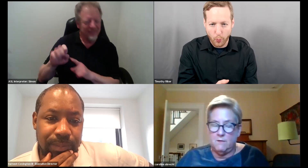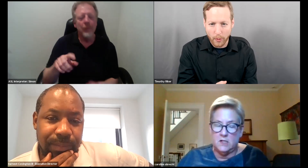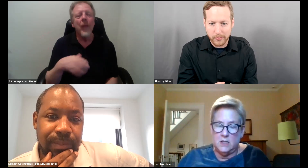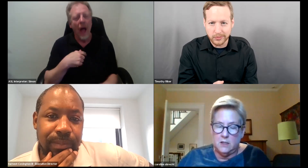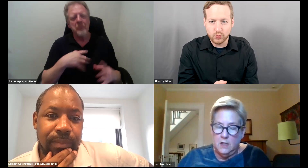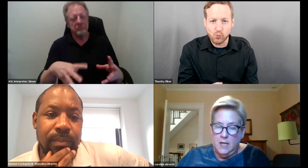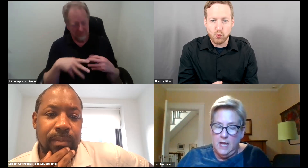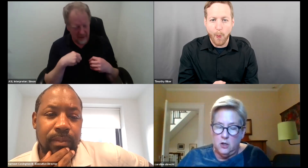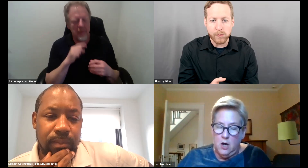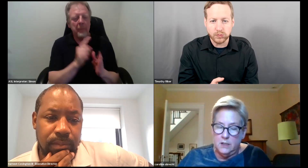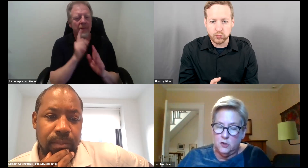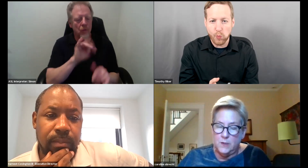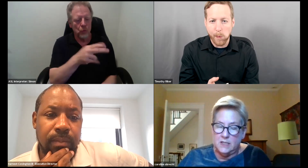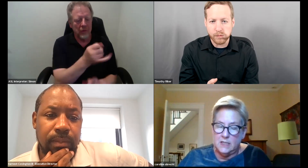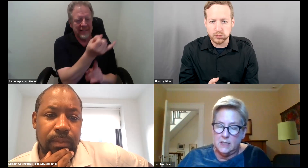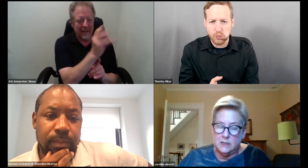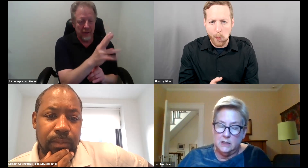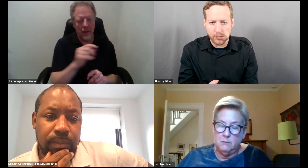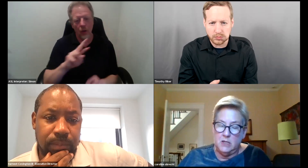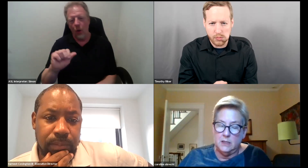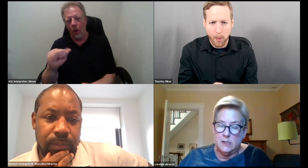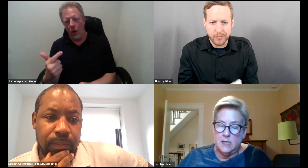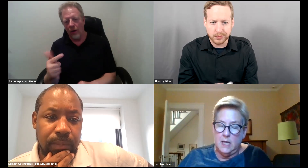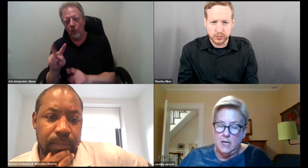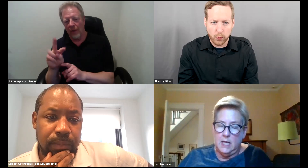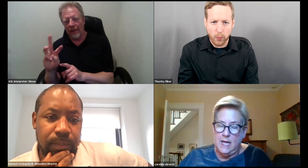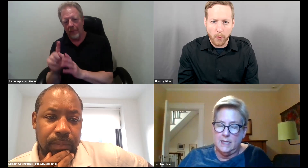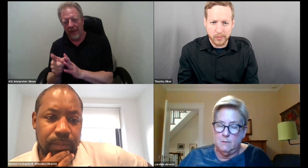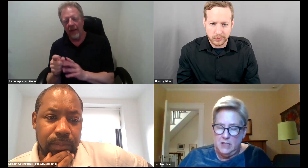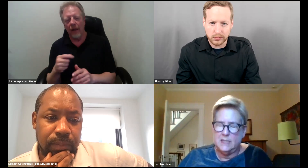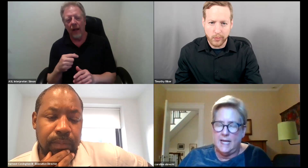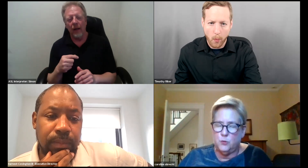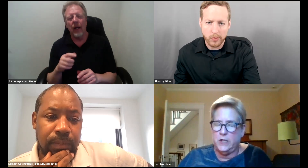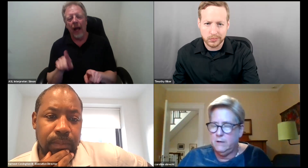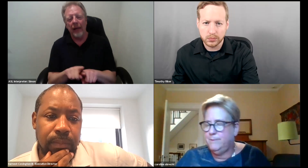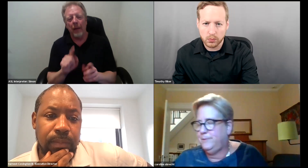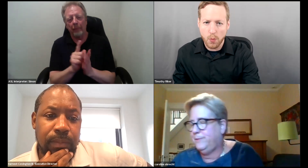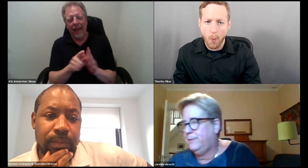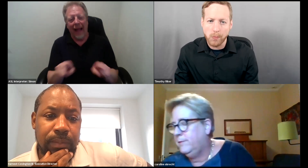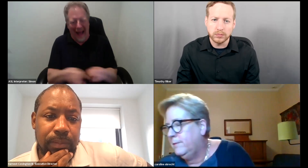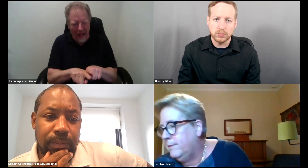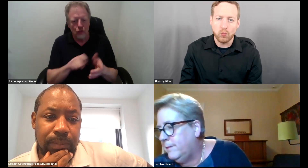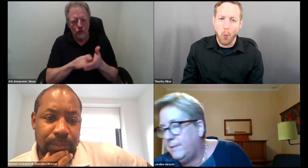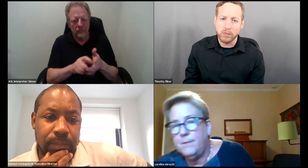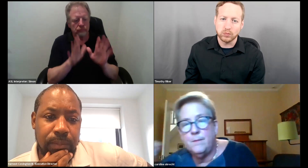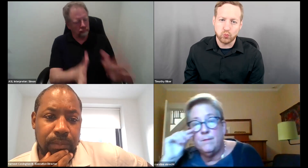June 17th and August 26th meetings as minutes as written.